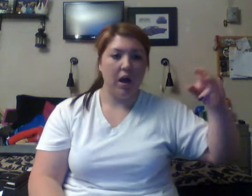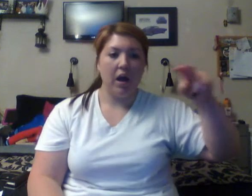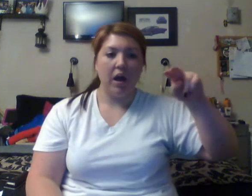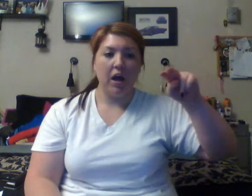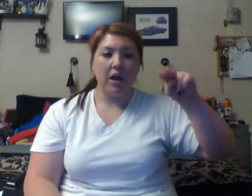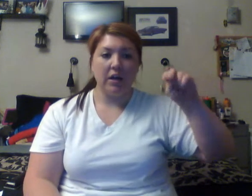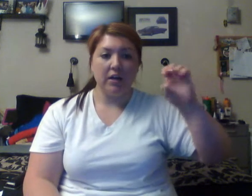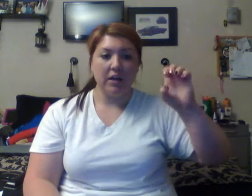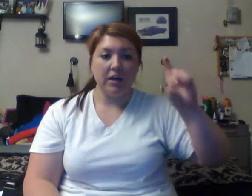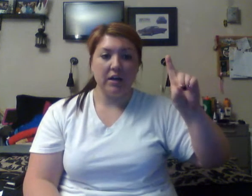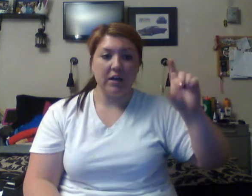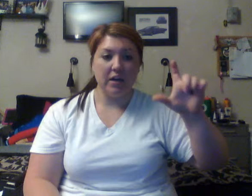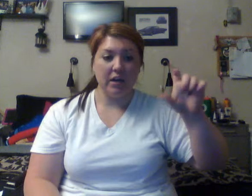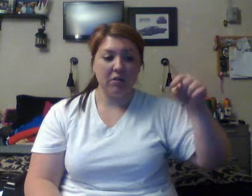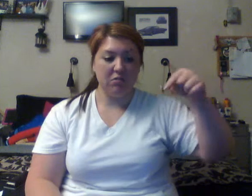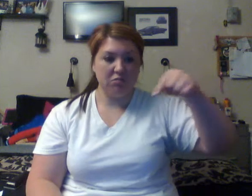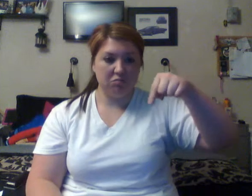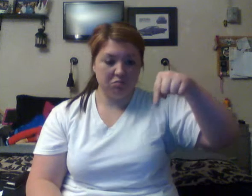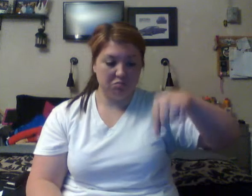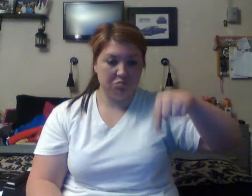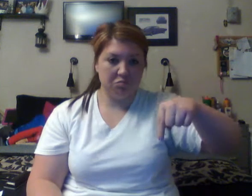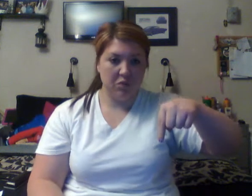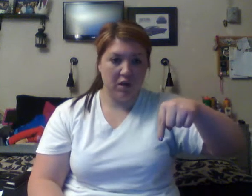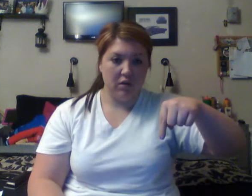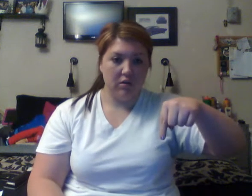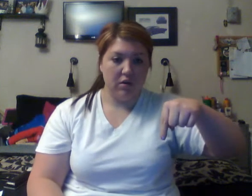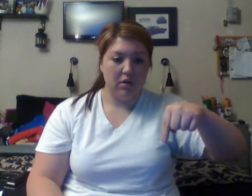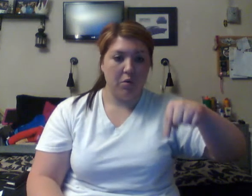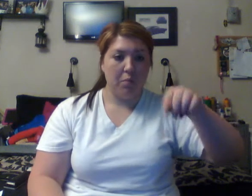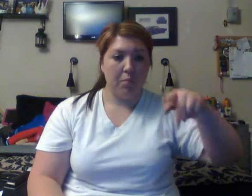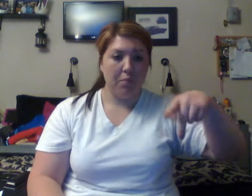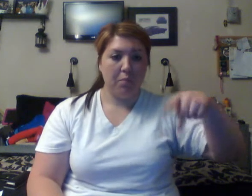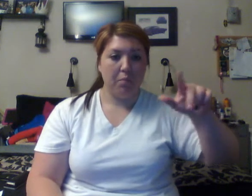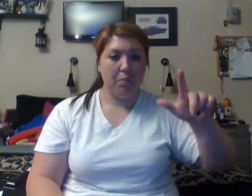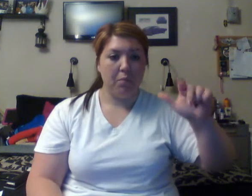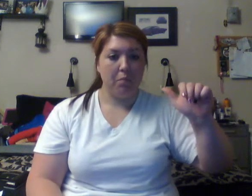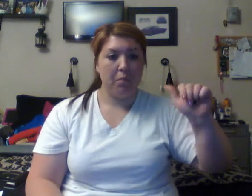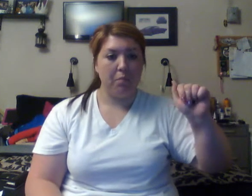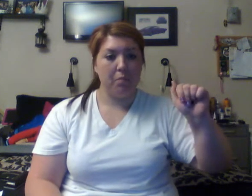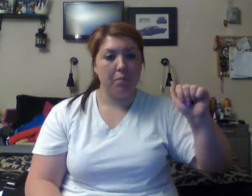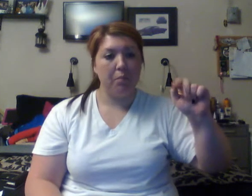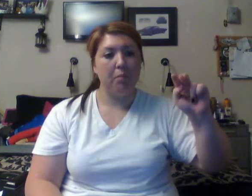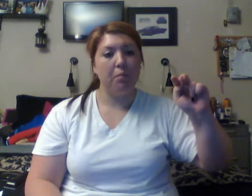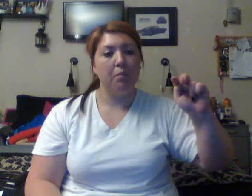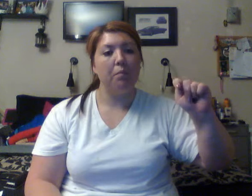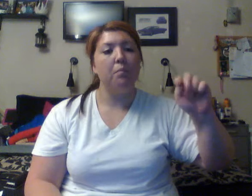a needle foot in the center, and it has a plate on the bottom. The plate that's on the bottom is